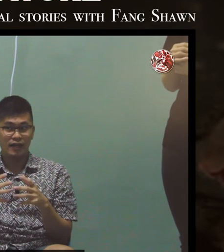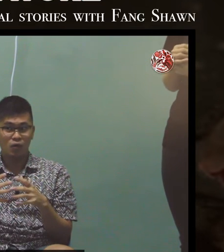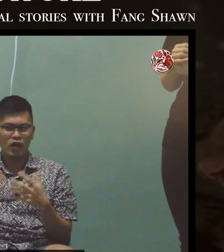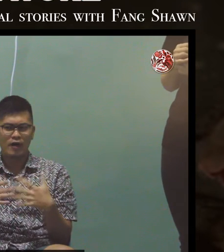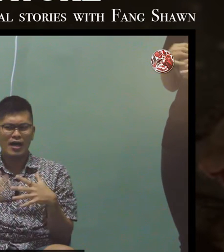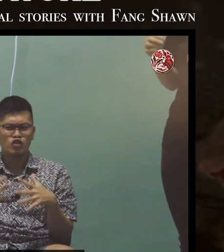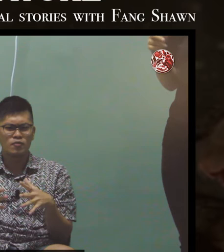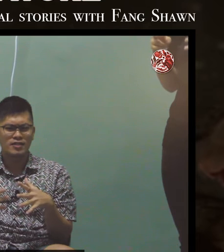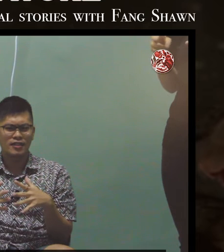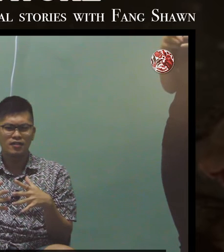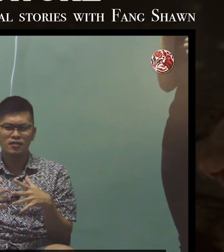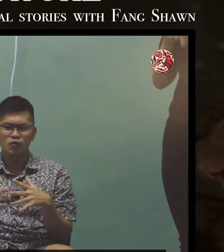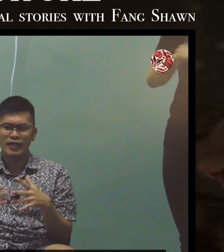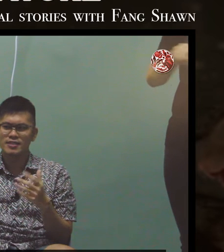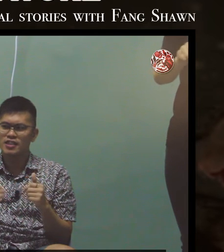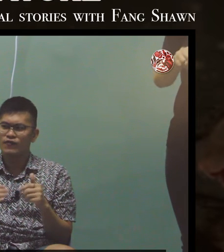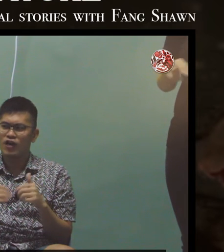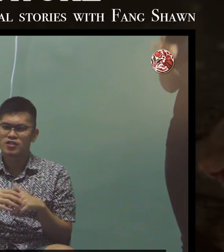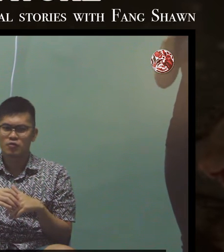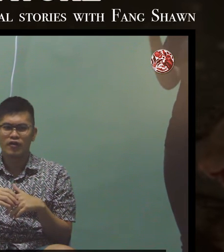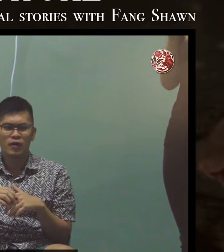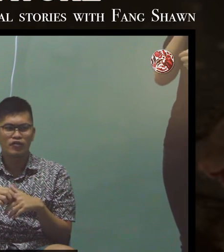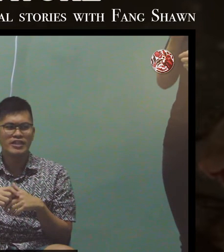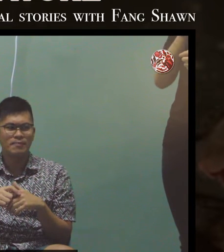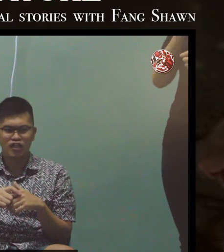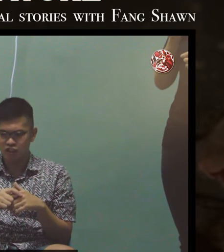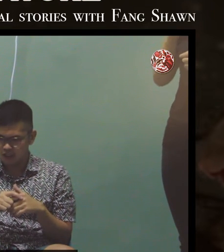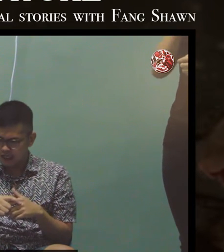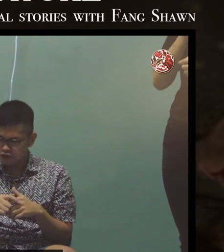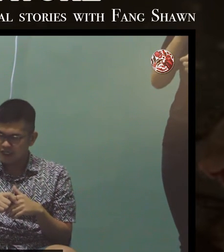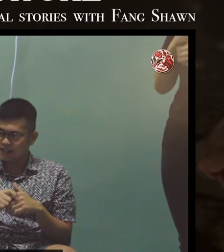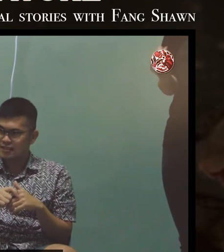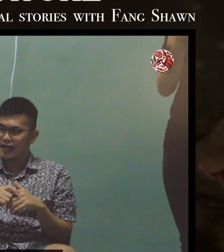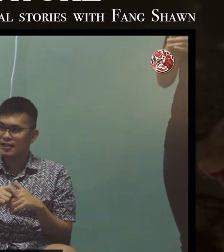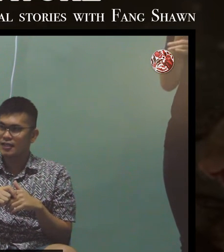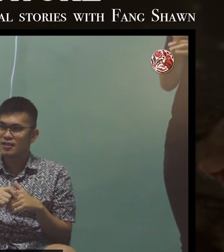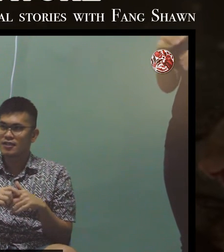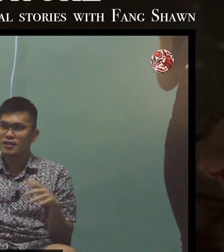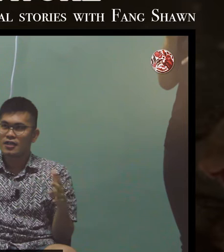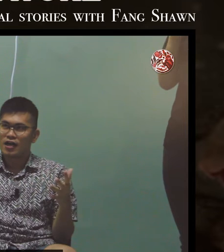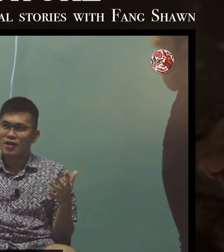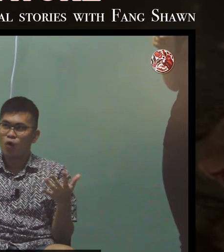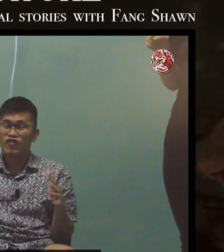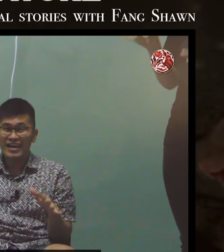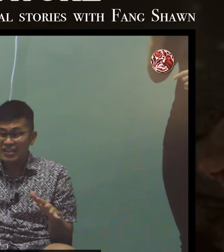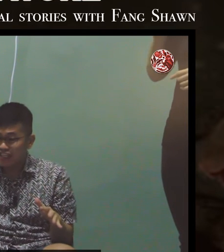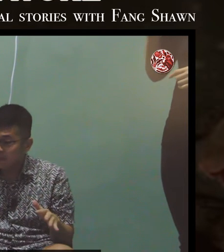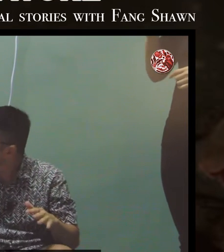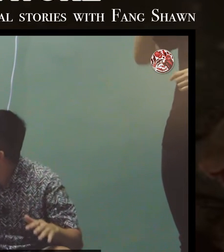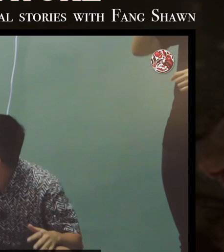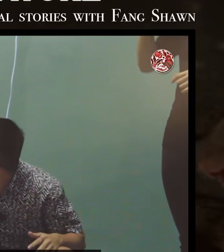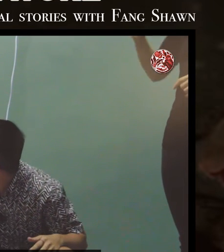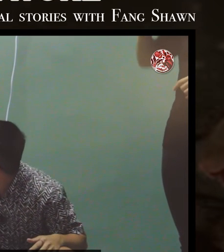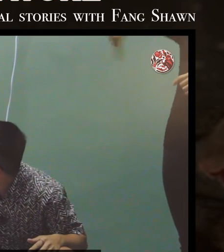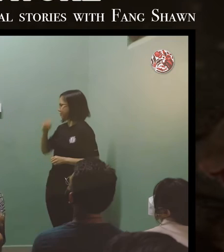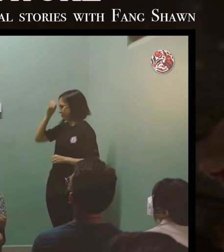But what about us humans? I think we can say the same for us as well, right? We are pretty impatient. So that is kind of like the overarching theme